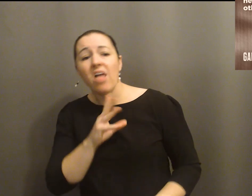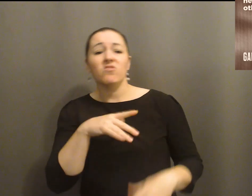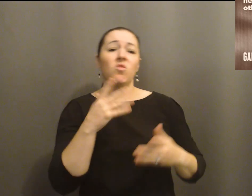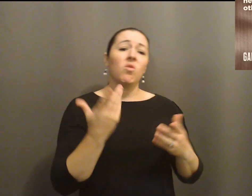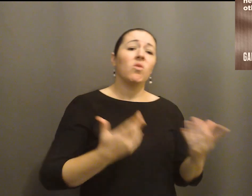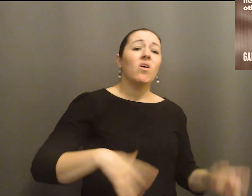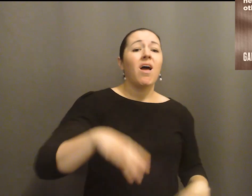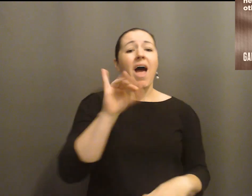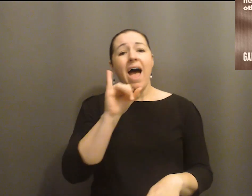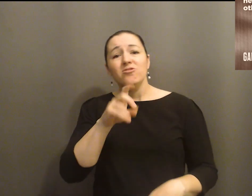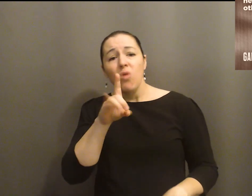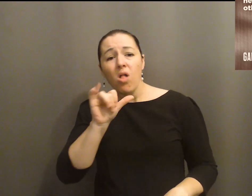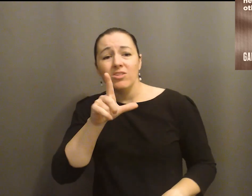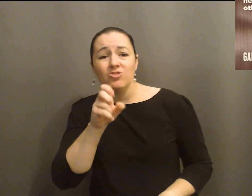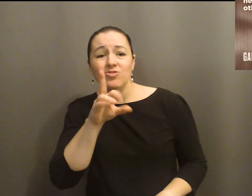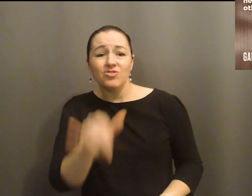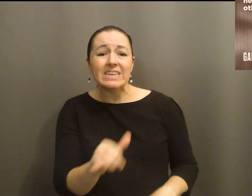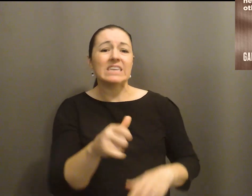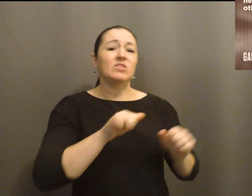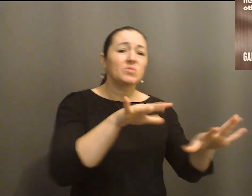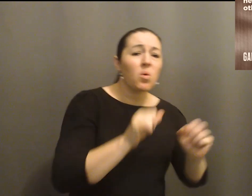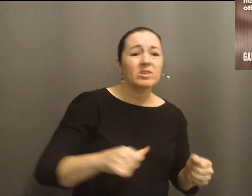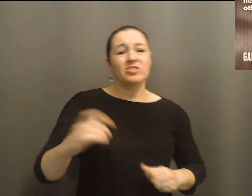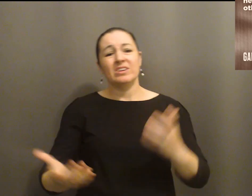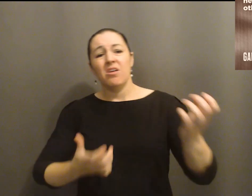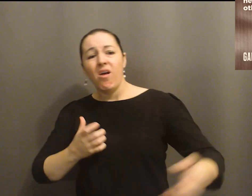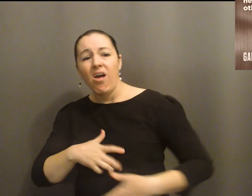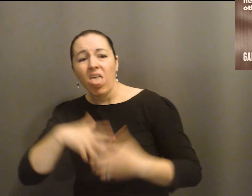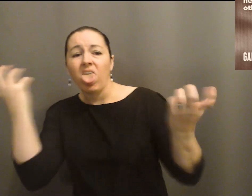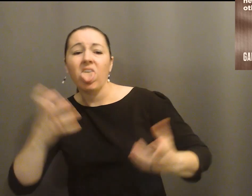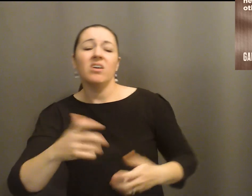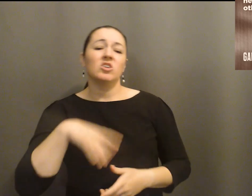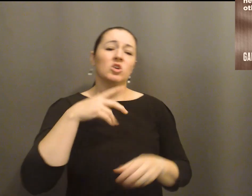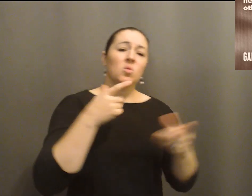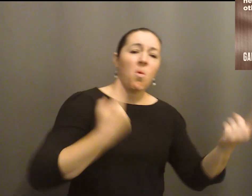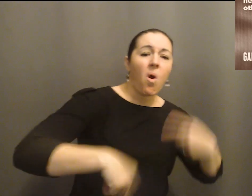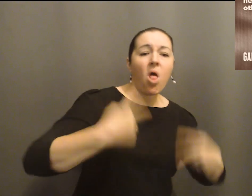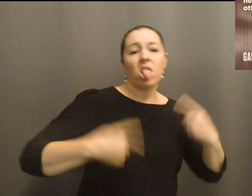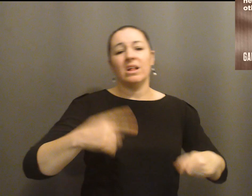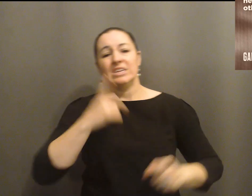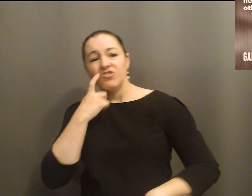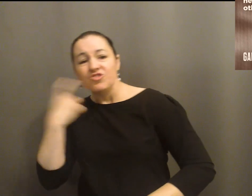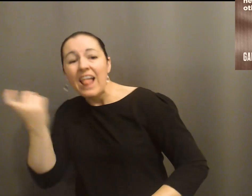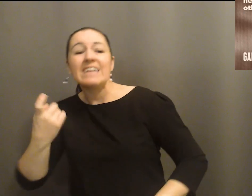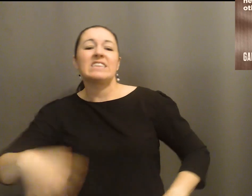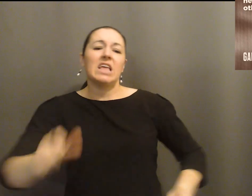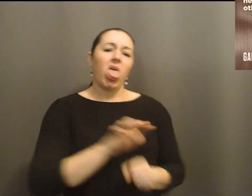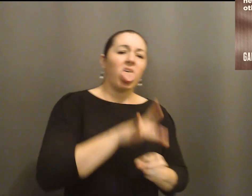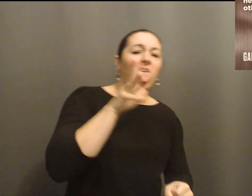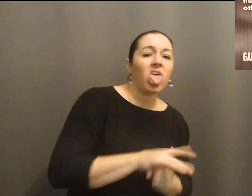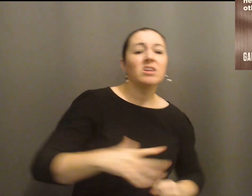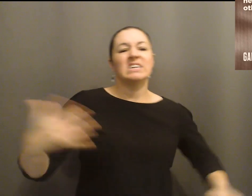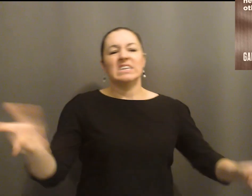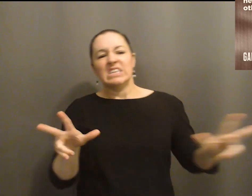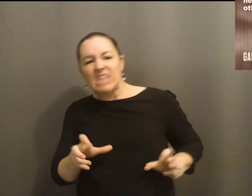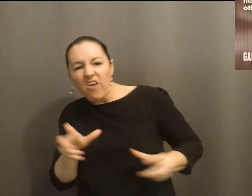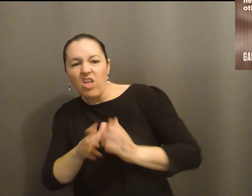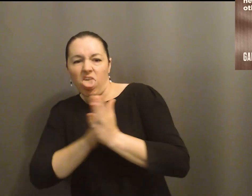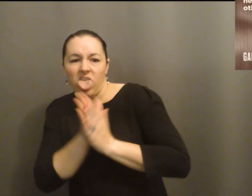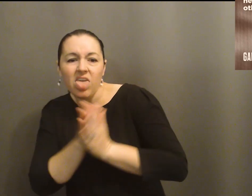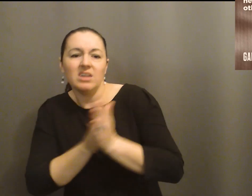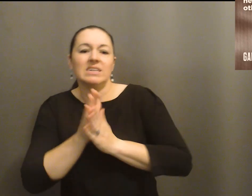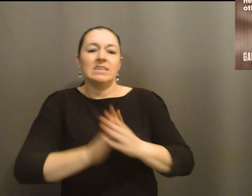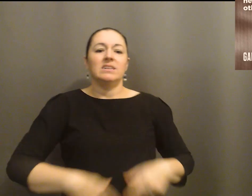Sorcery Hostility Quarreling Jealousy Outbursts of anger See a lot of that today Selfish ambition Dissension